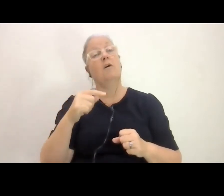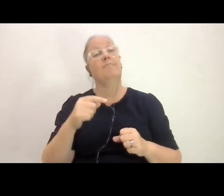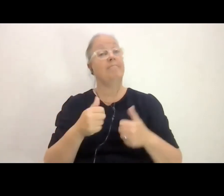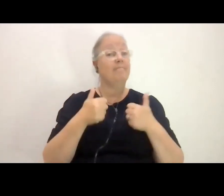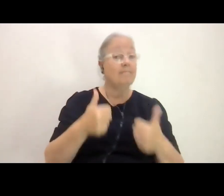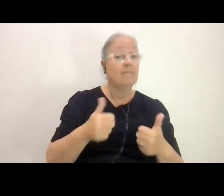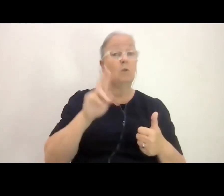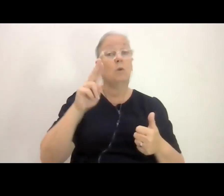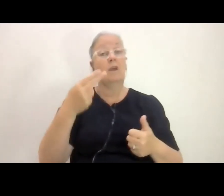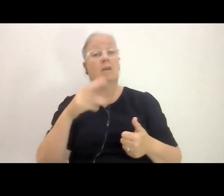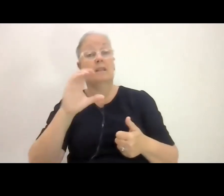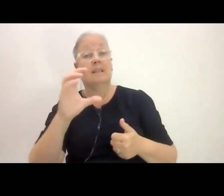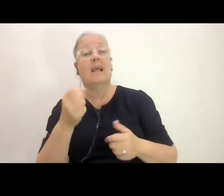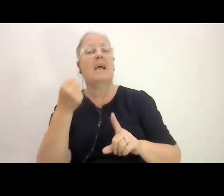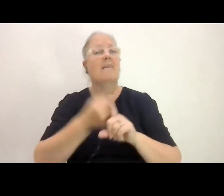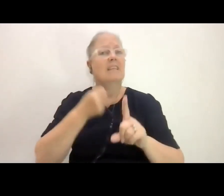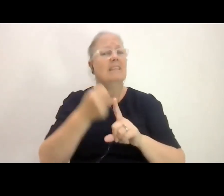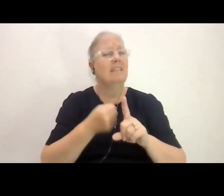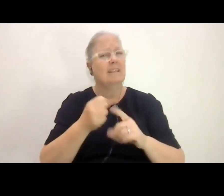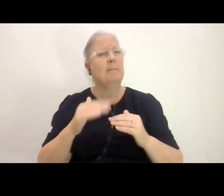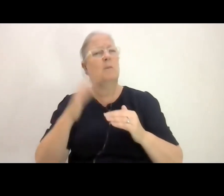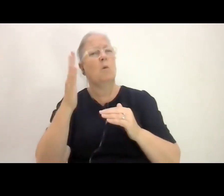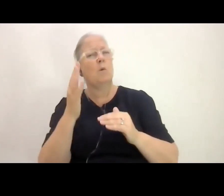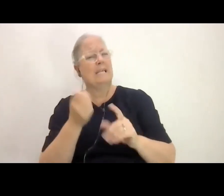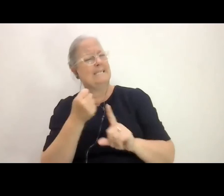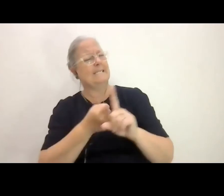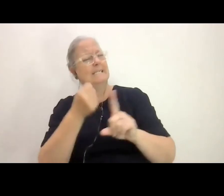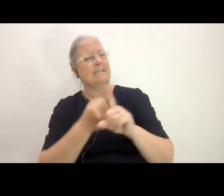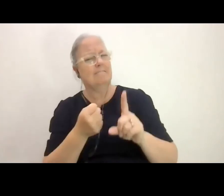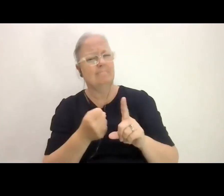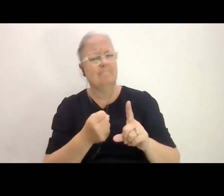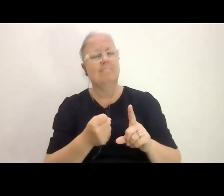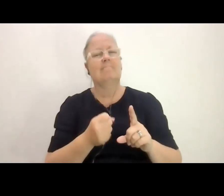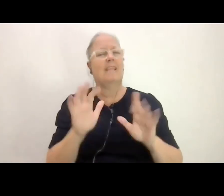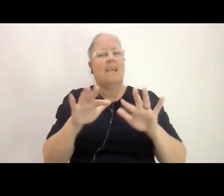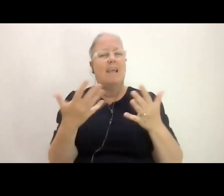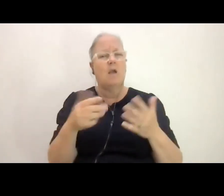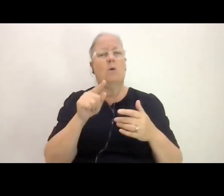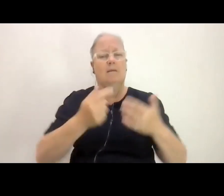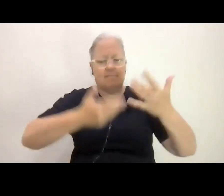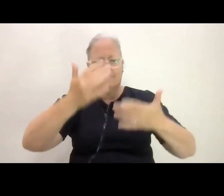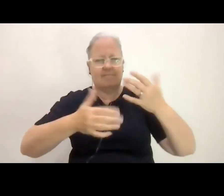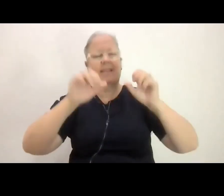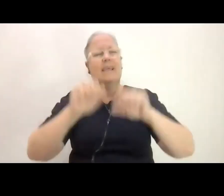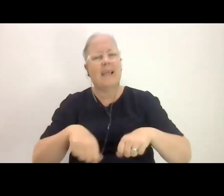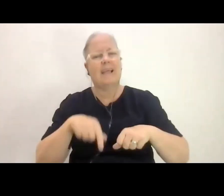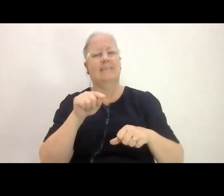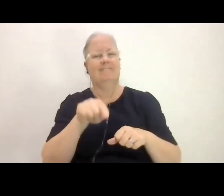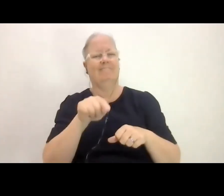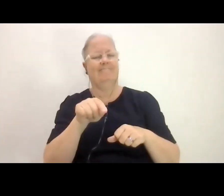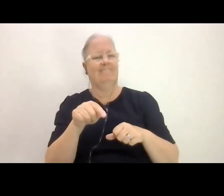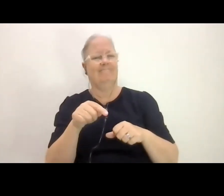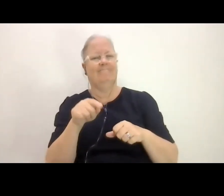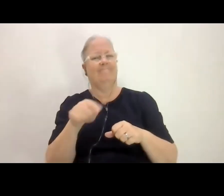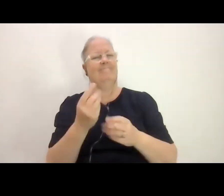UHC advocacy? And how can this gap be addressed? And I'll just pause and see if I feel like this question can go to any